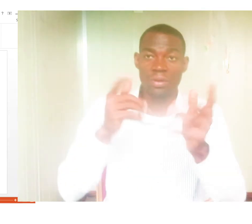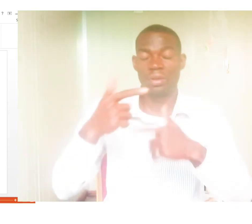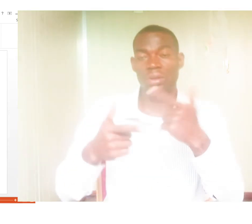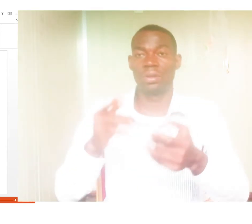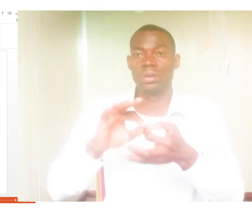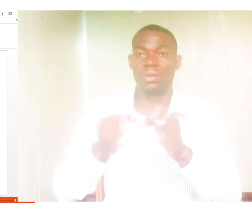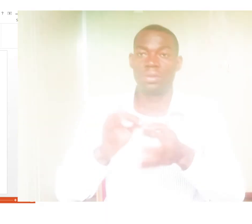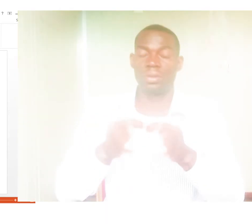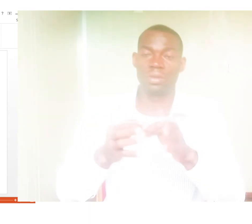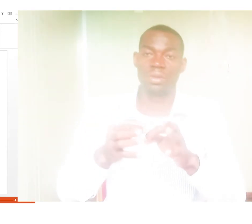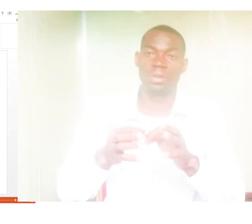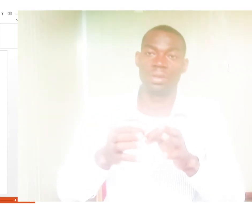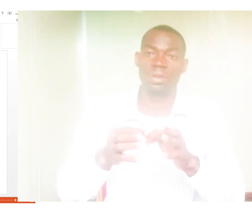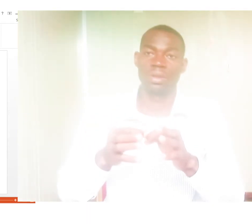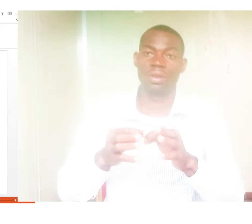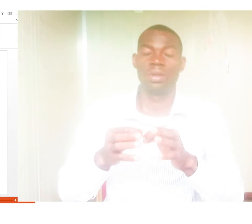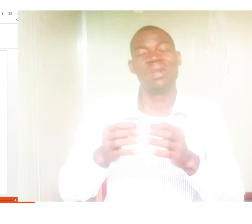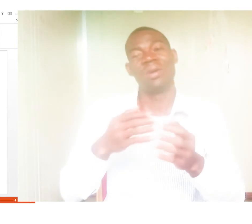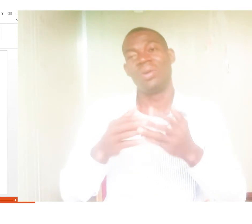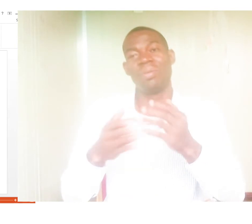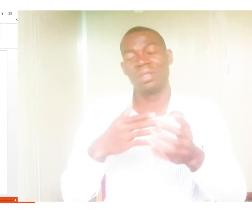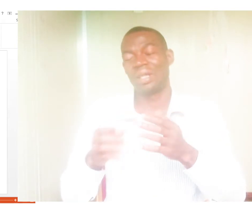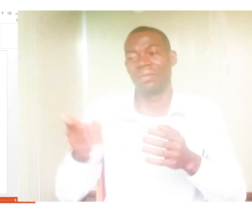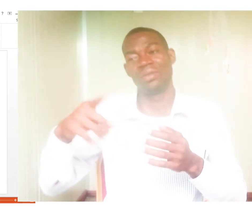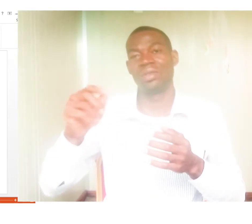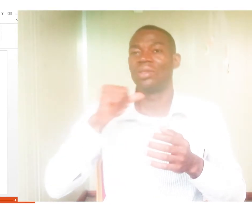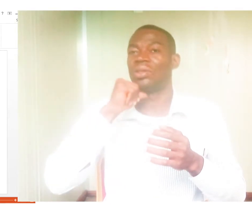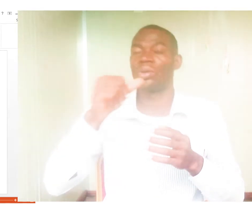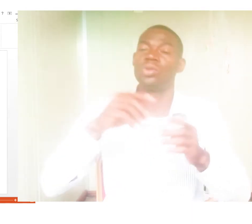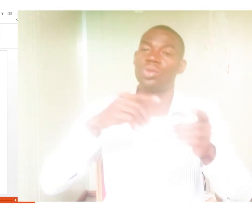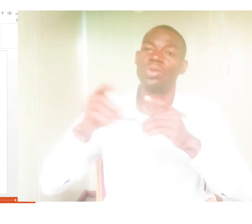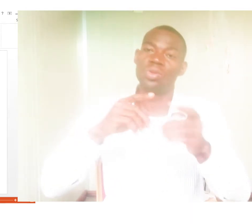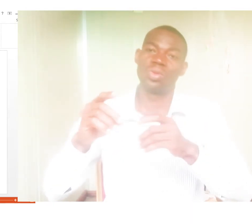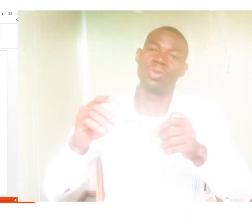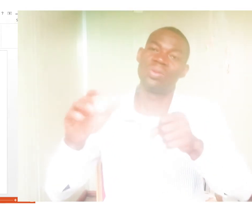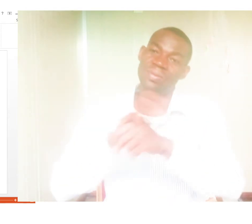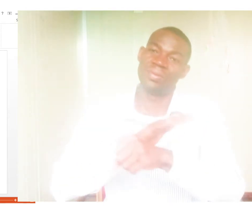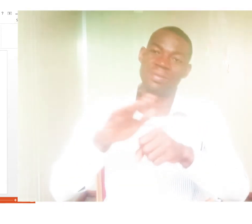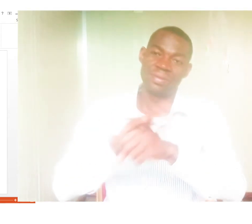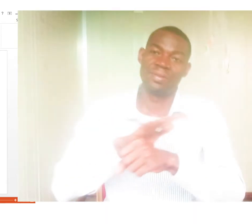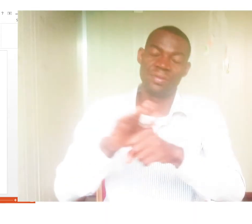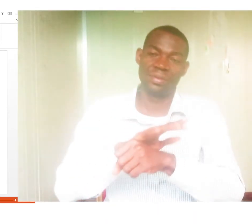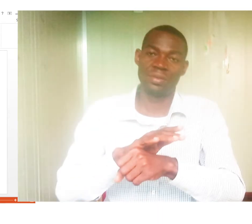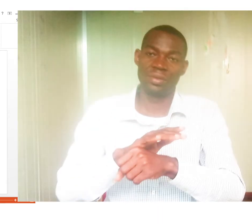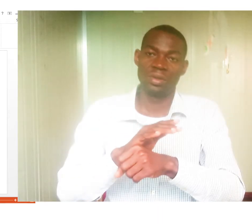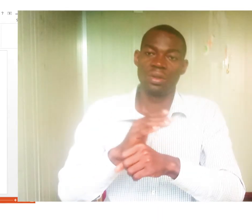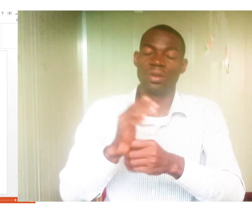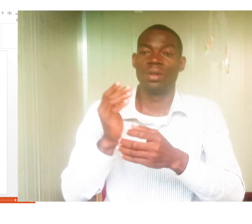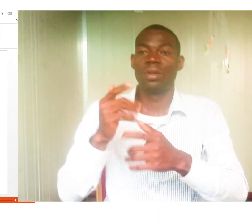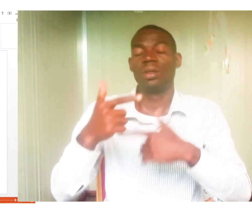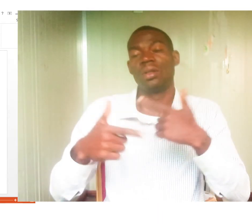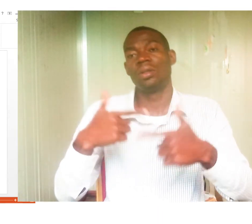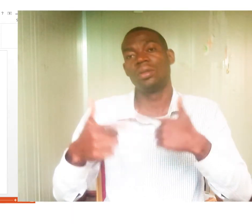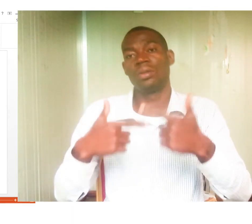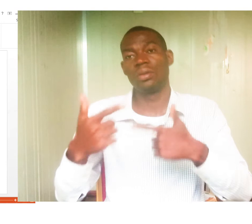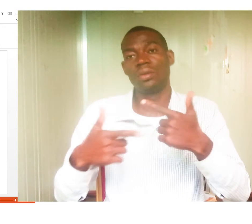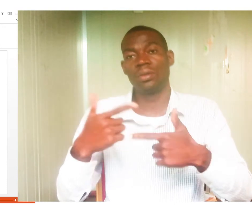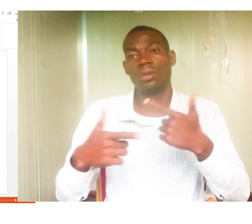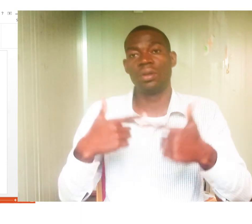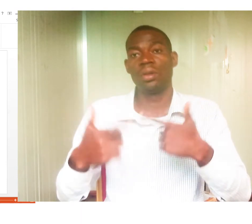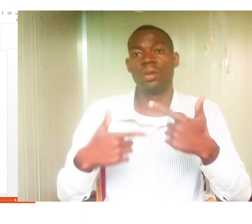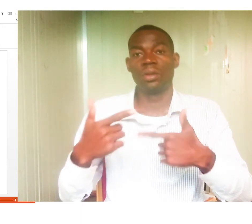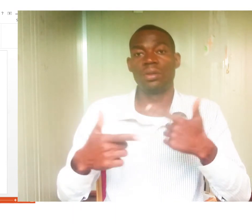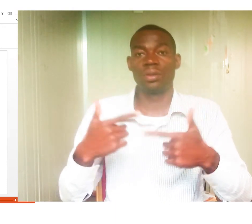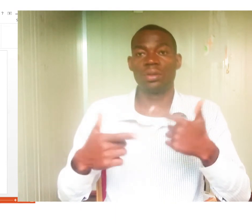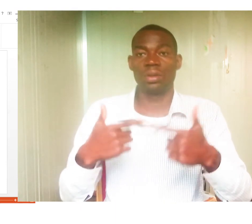even though they are not doing enough. Sign Language Inclusive for Development. This is an